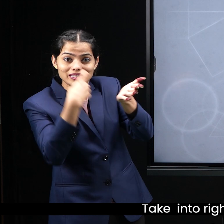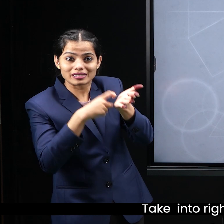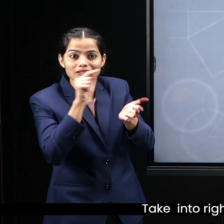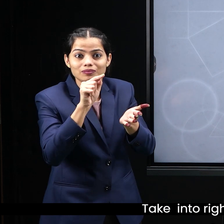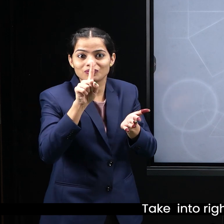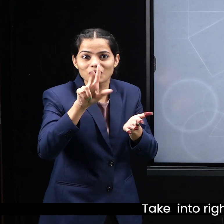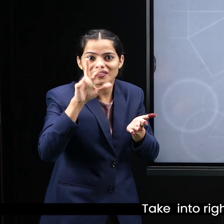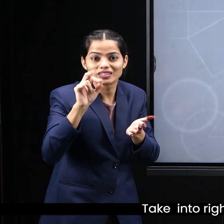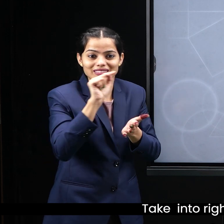70 degrees.